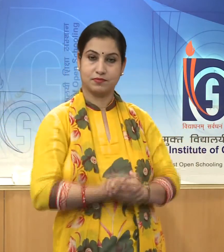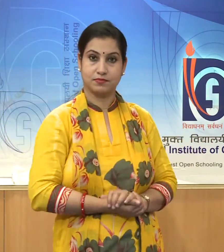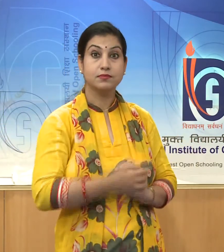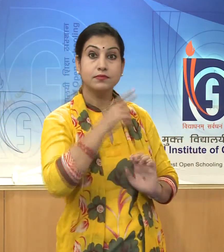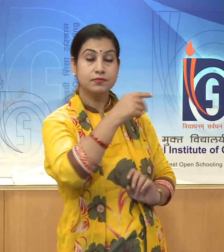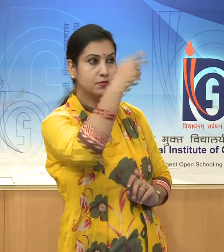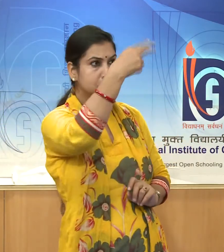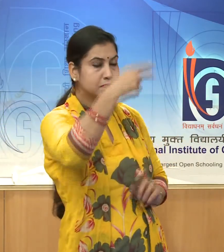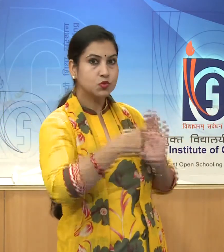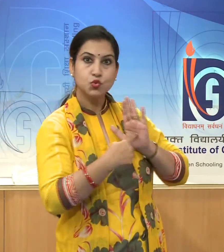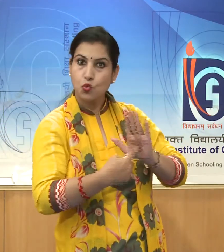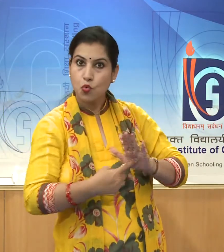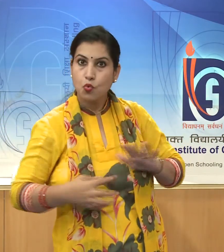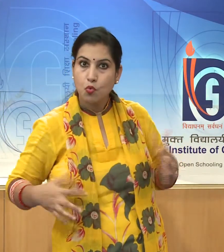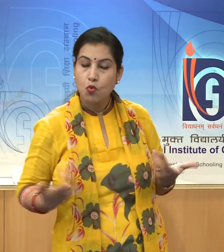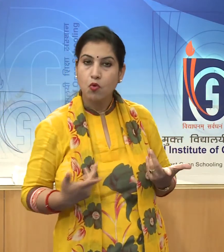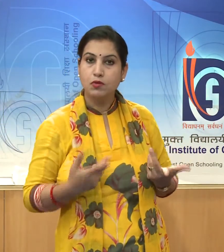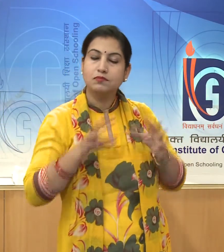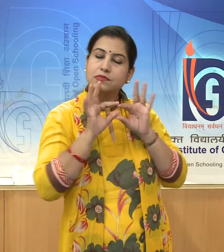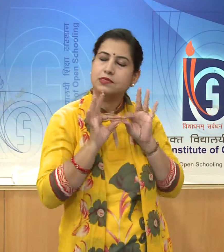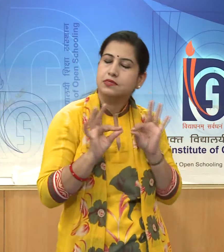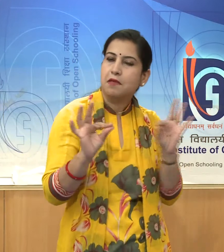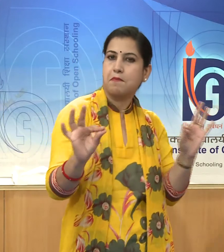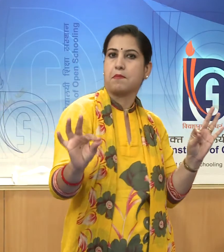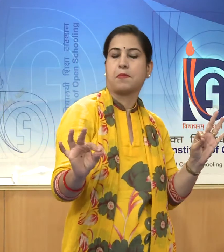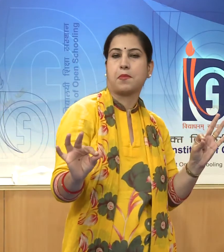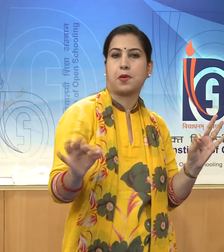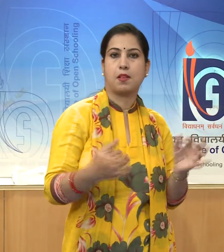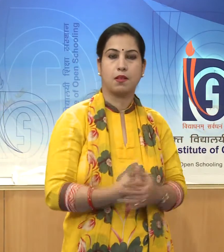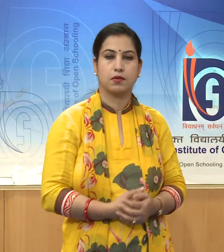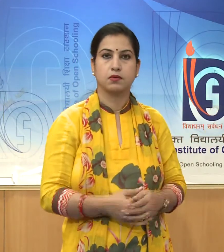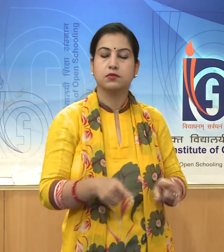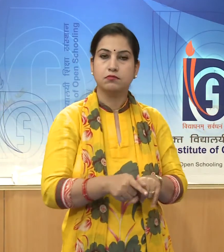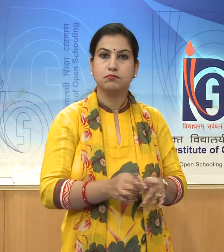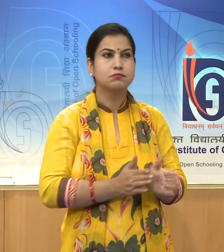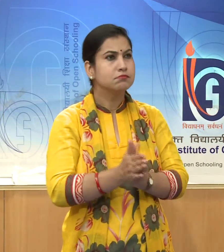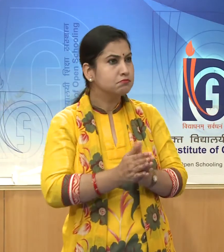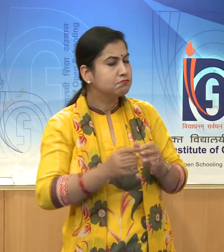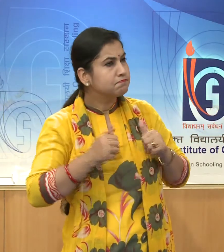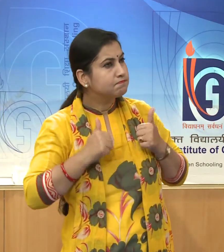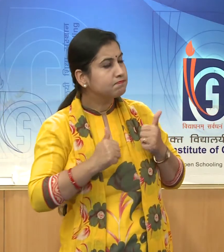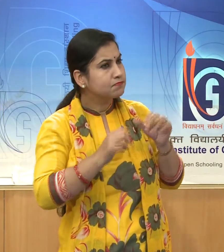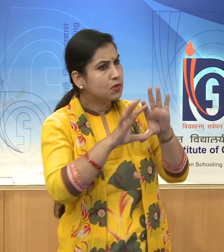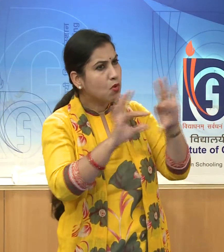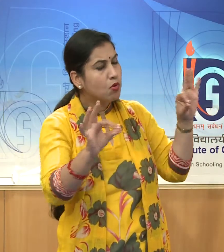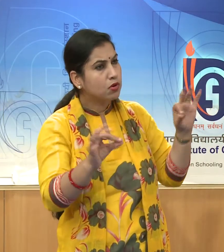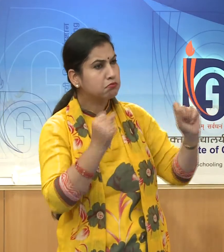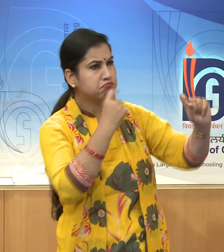His works show tenderness and harmony in